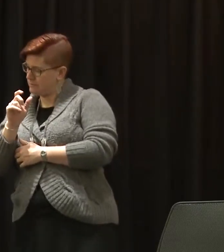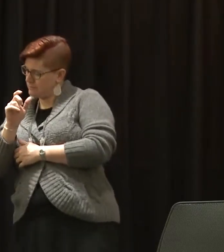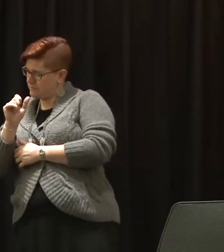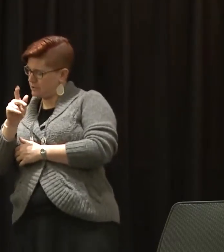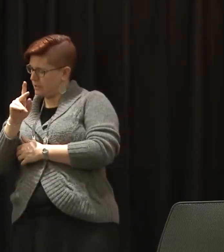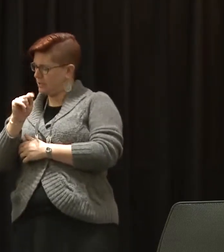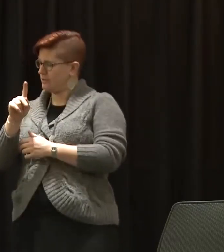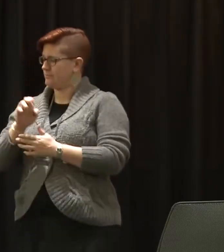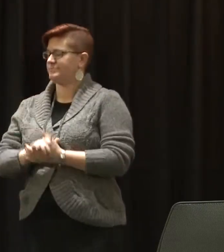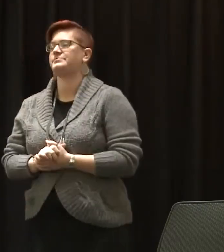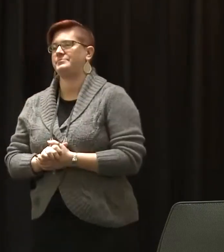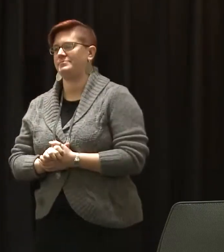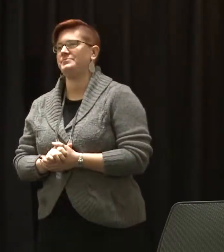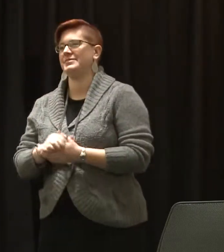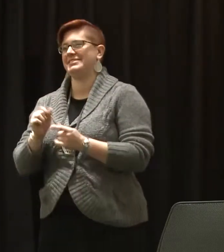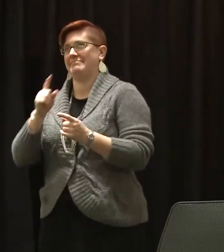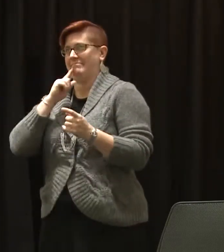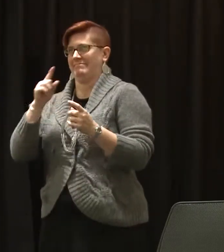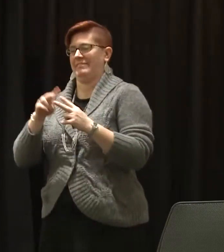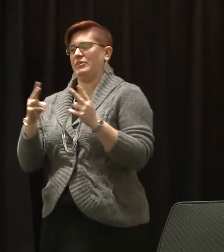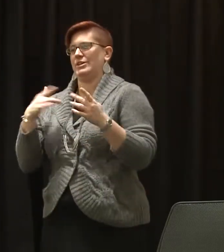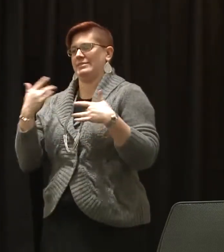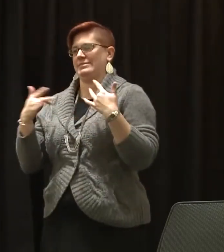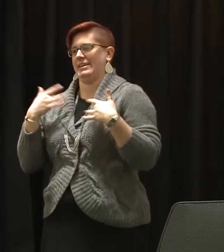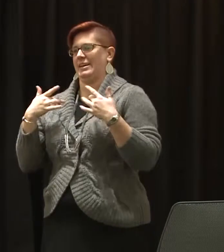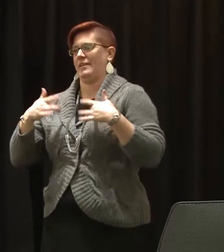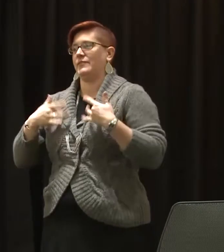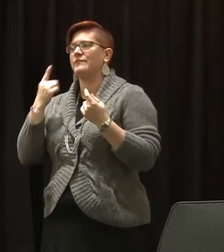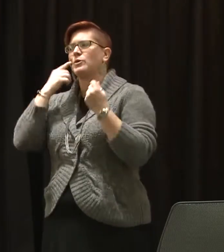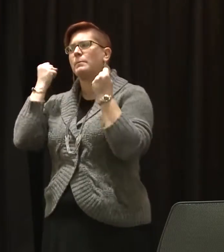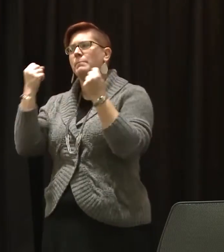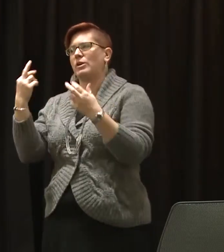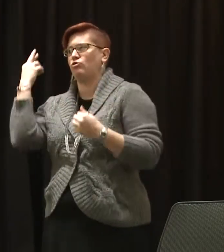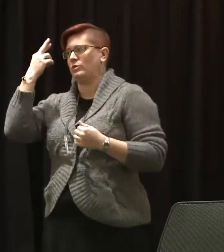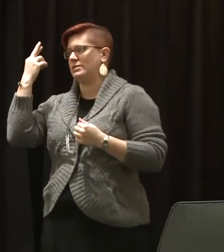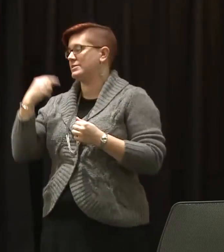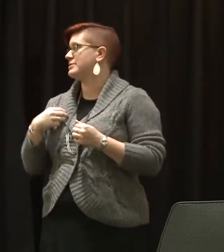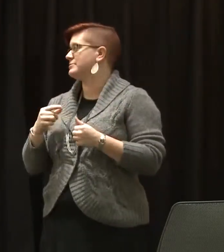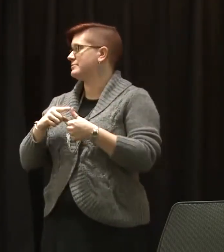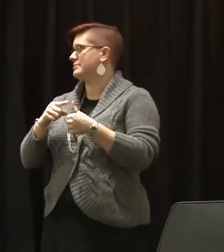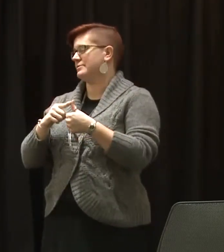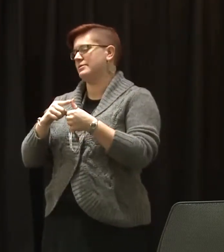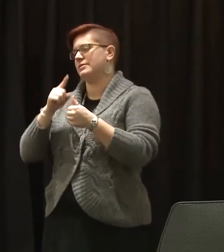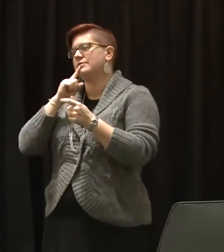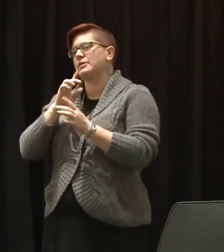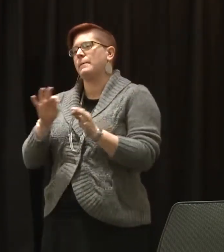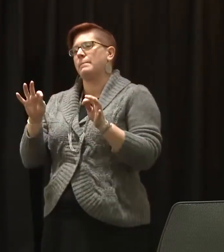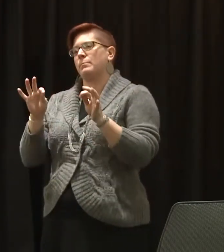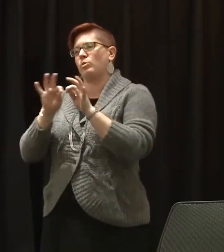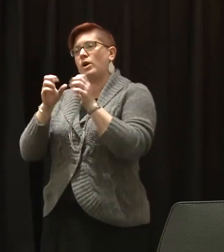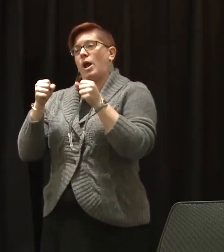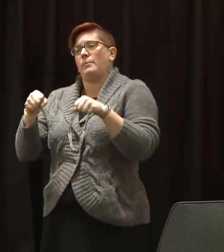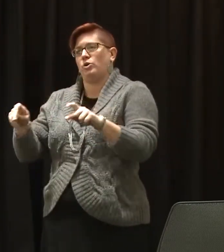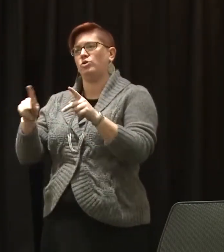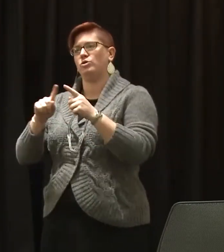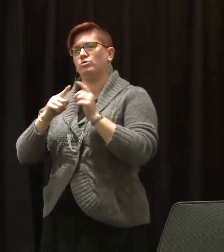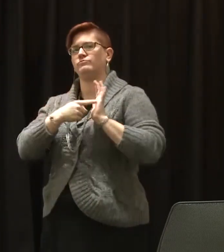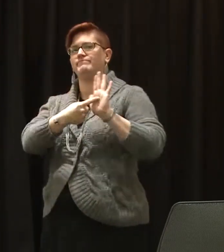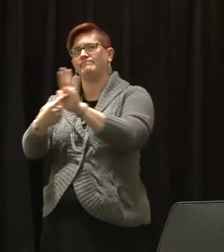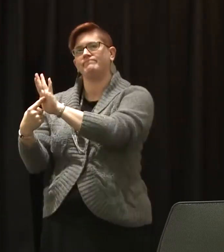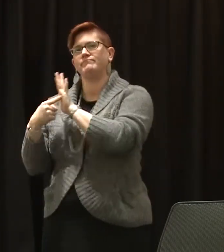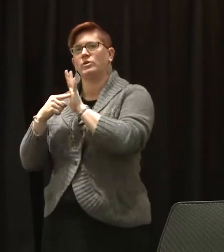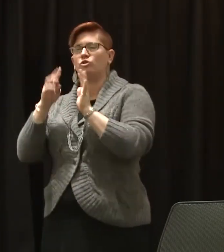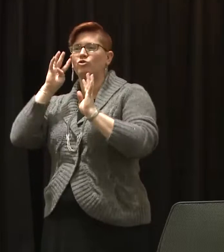So this is a very exciting event for many reasons. For one, it's an important opportunity to showcase the creative talent